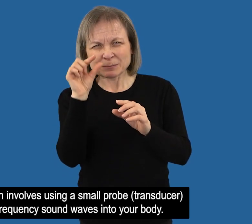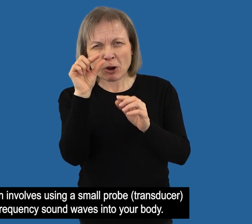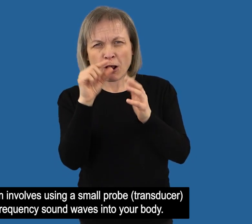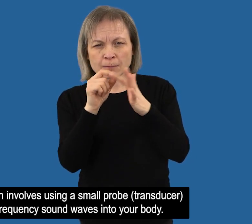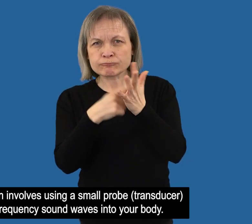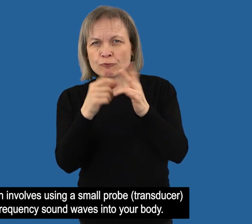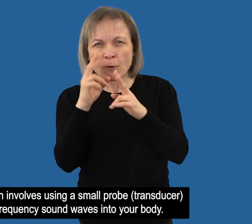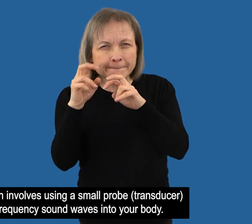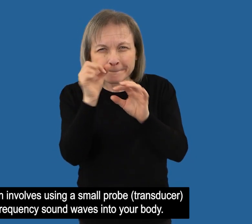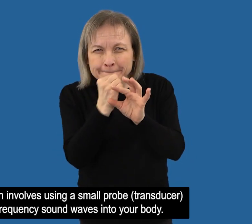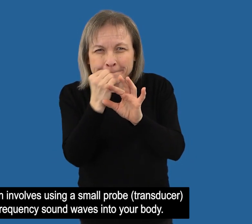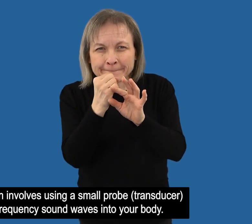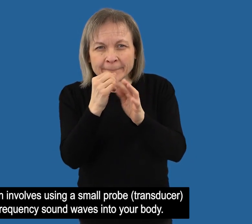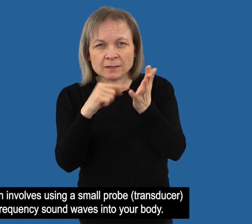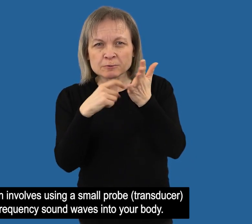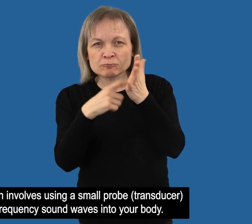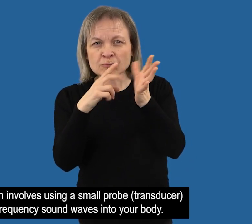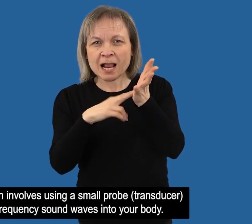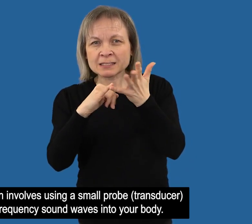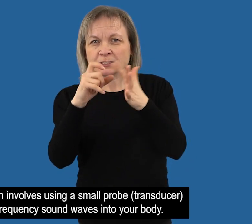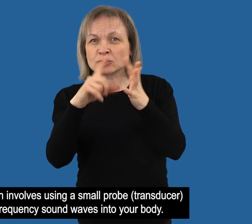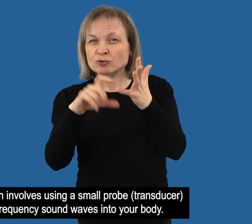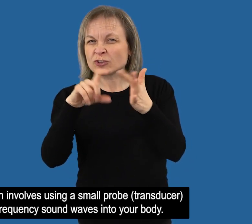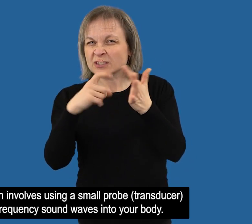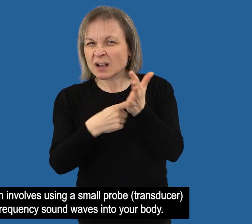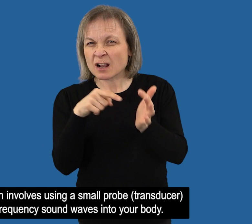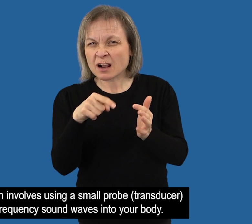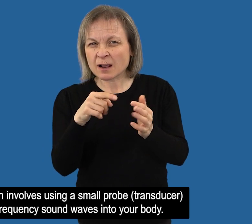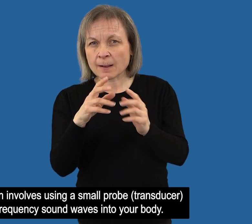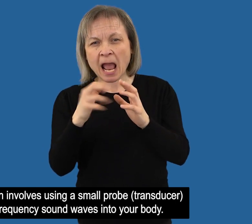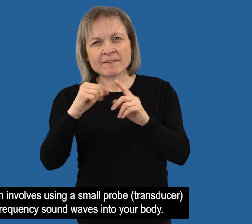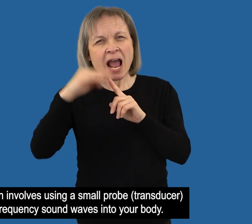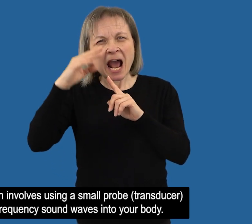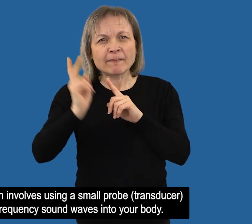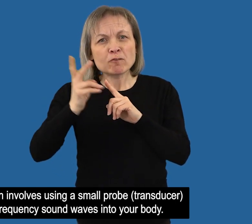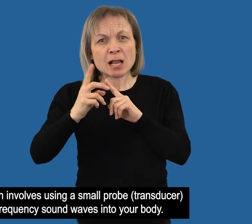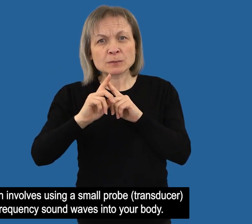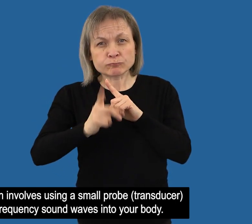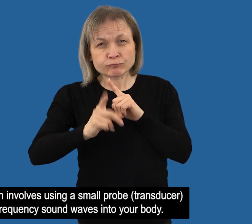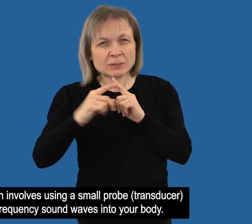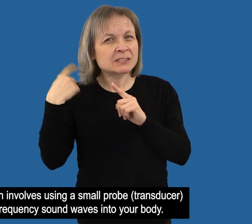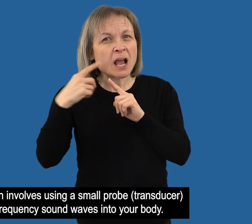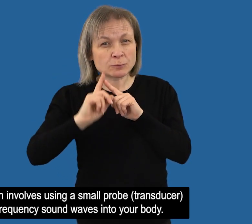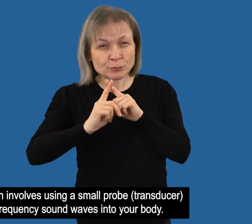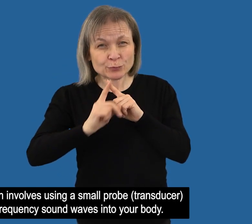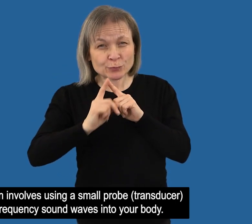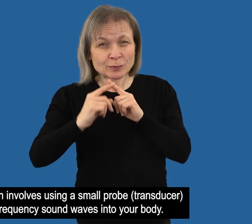An ultrasound scan involves using a small probe, transducer, to send high-frequency sound waves into your